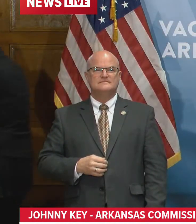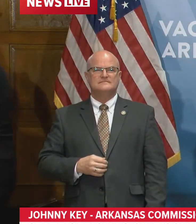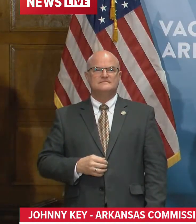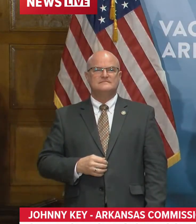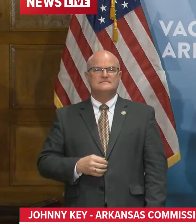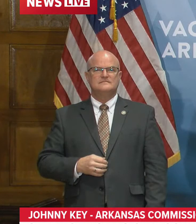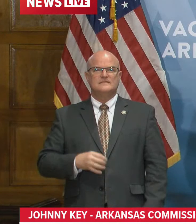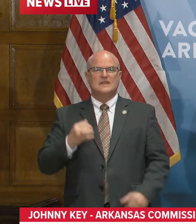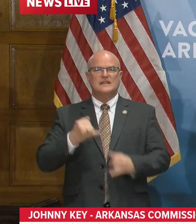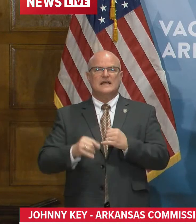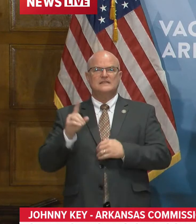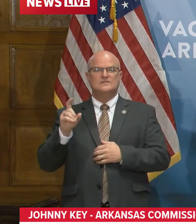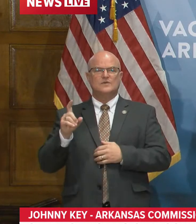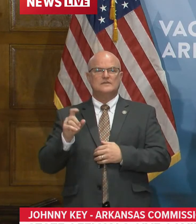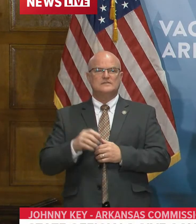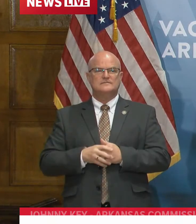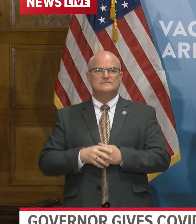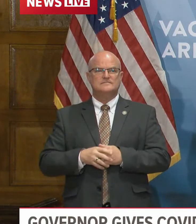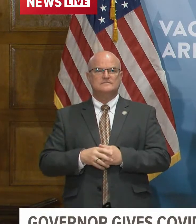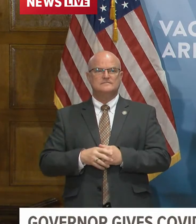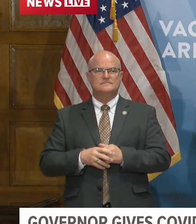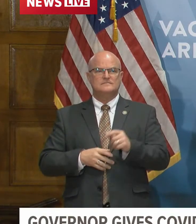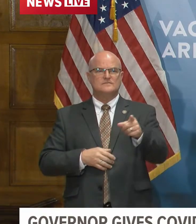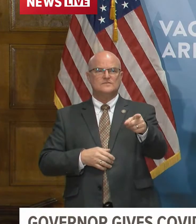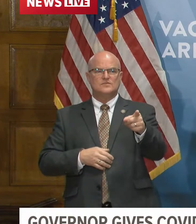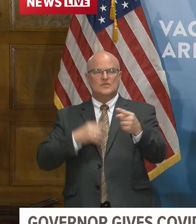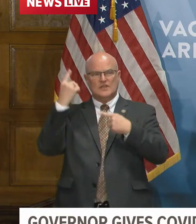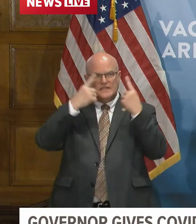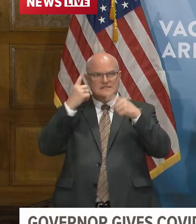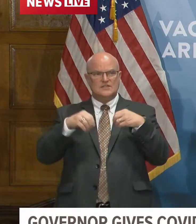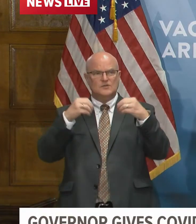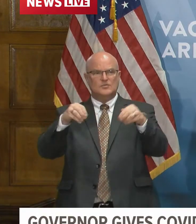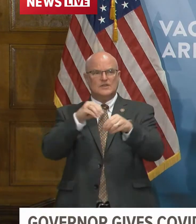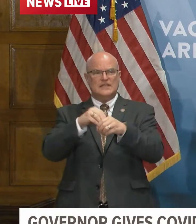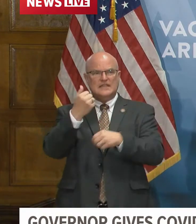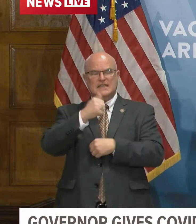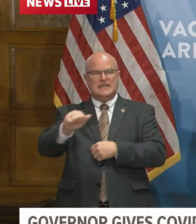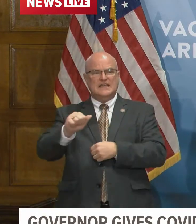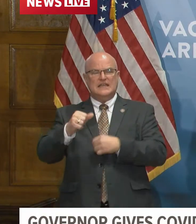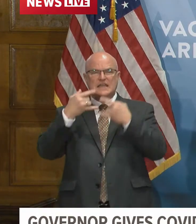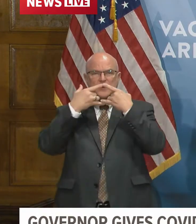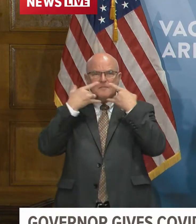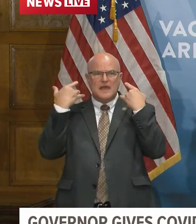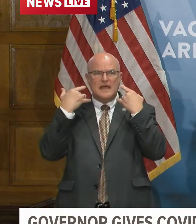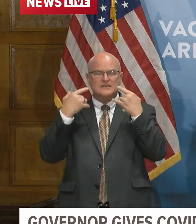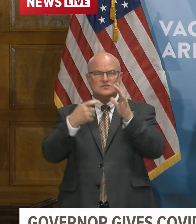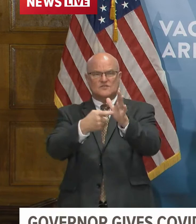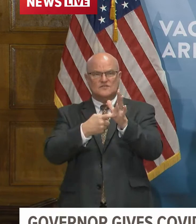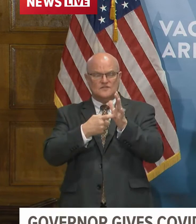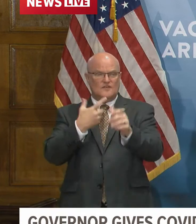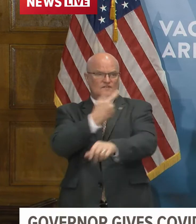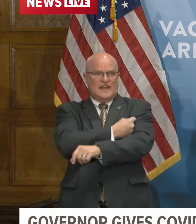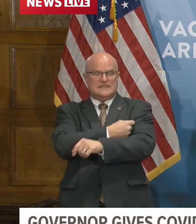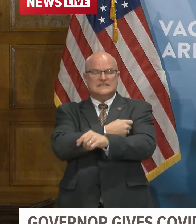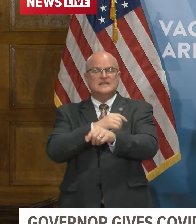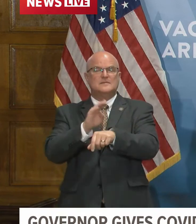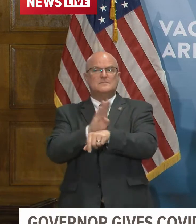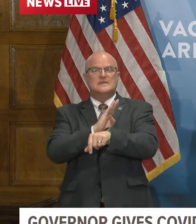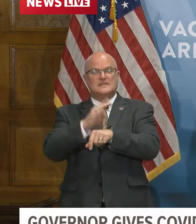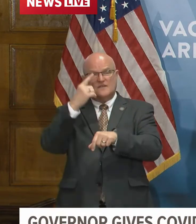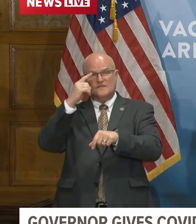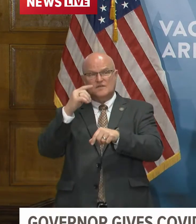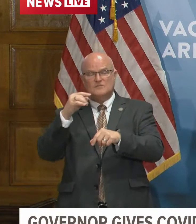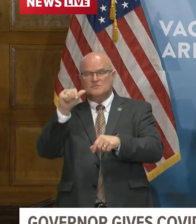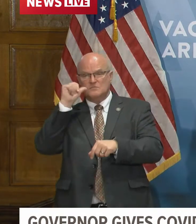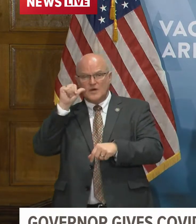Is there a last question? Would you ever consider putting in any sort of mask or vaccine mandate for businesses or